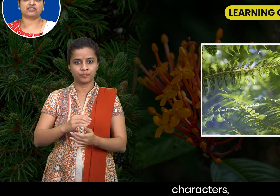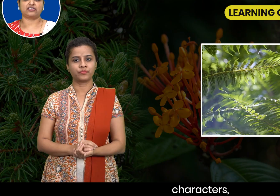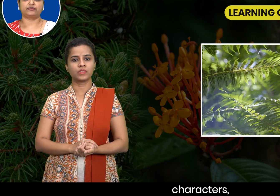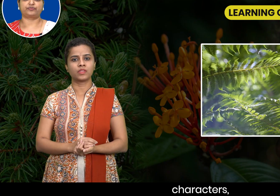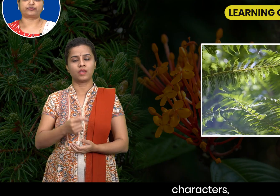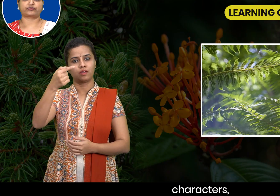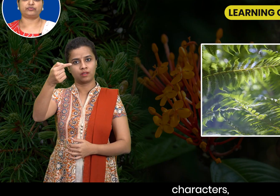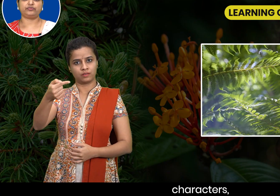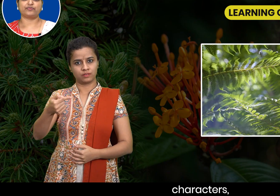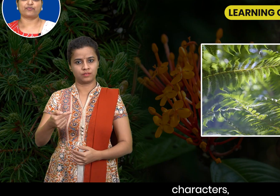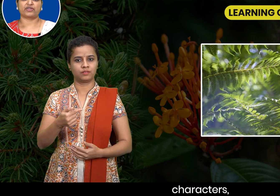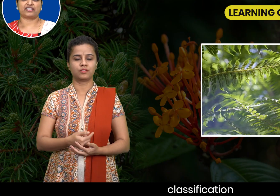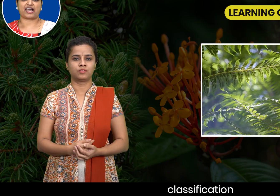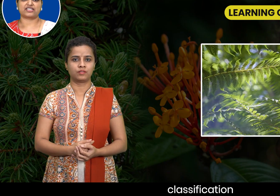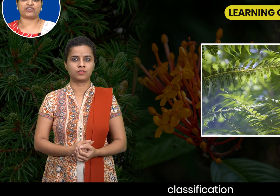characters,